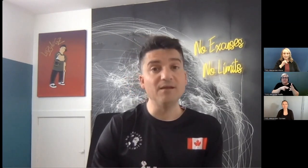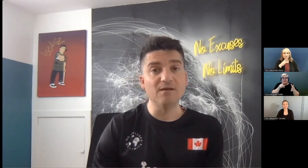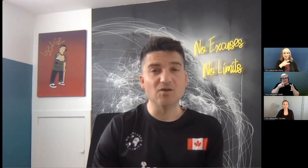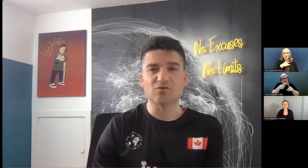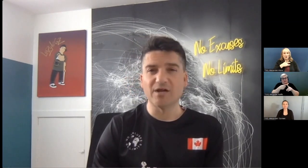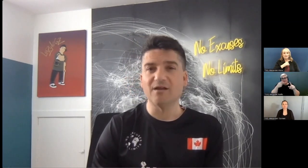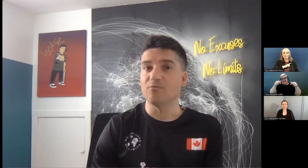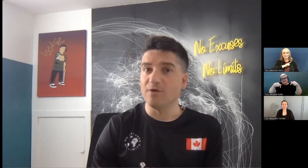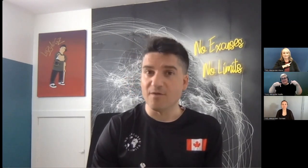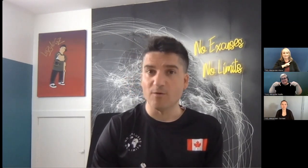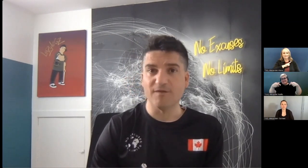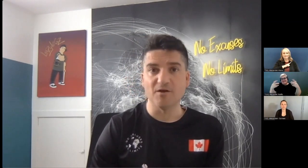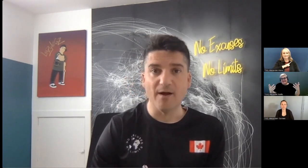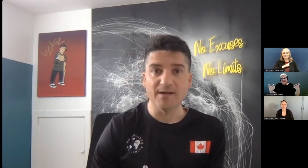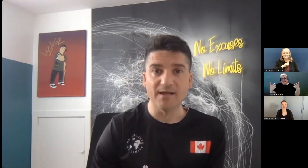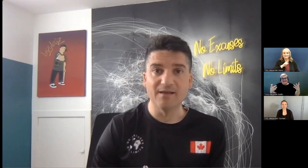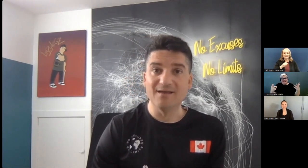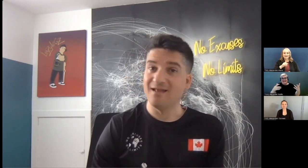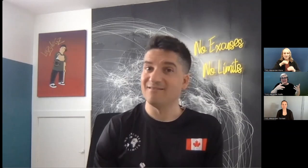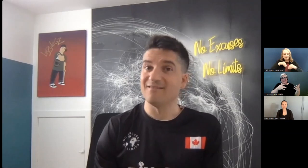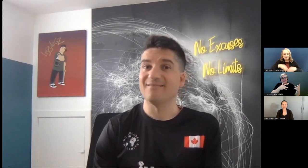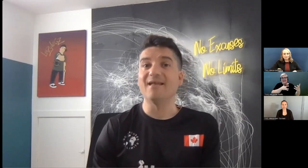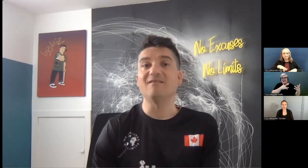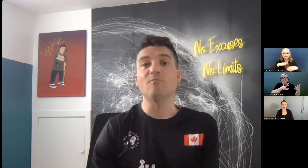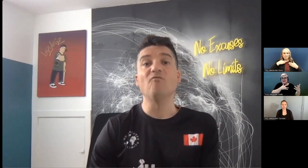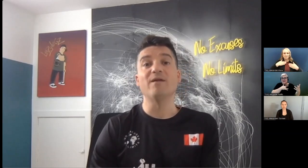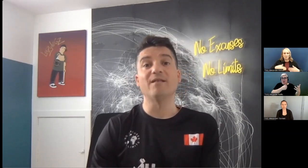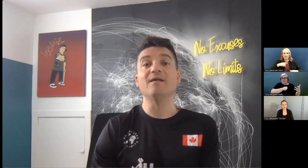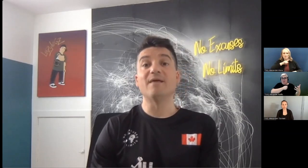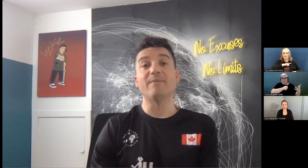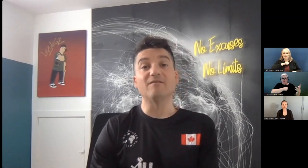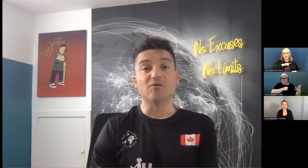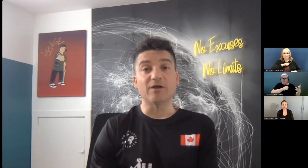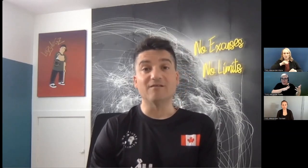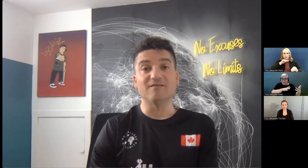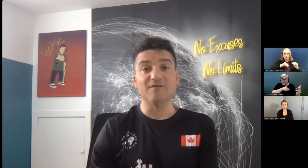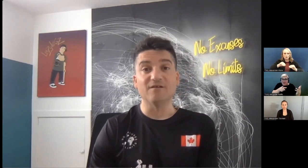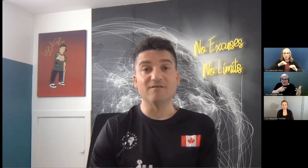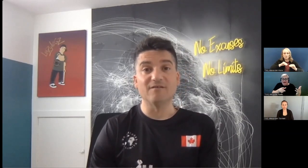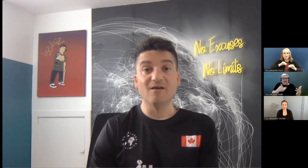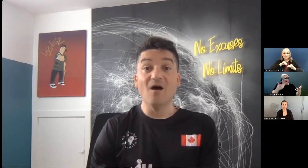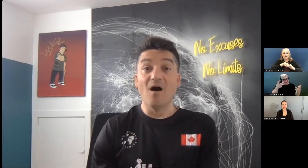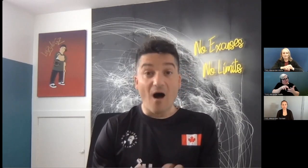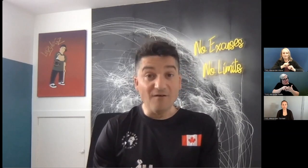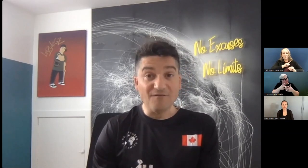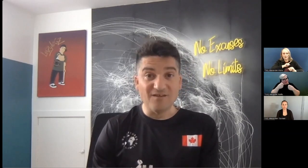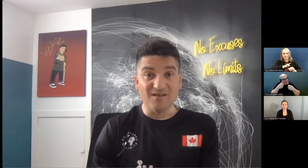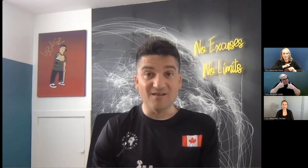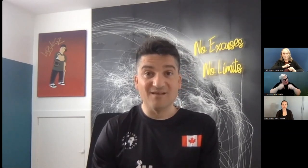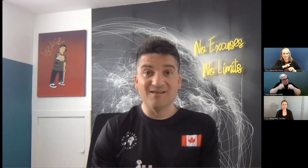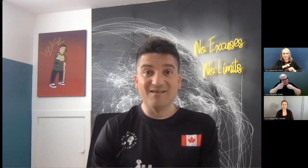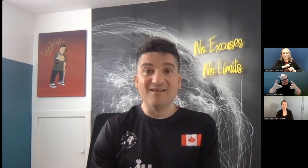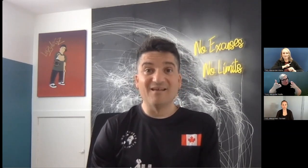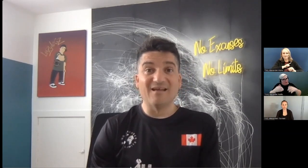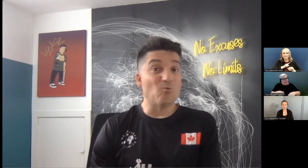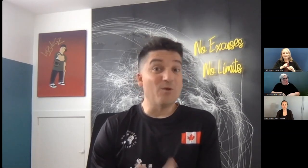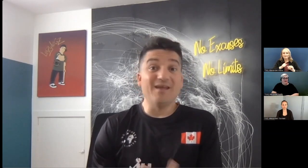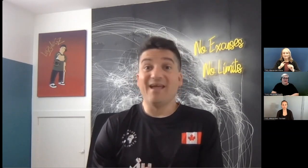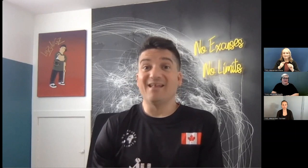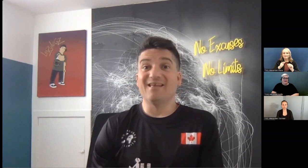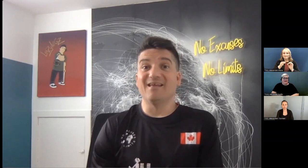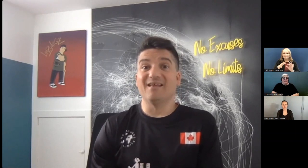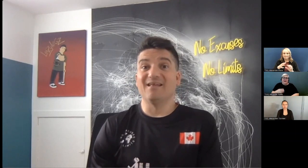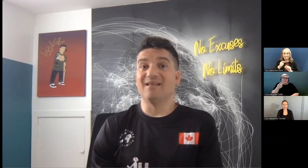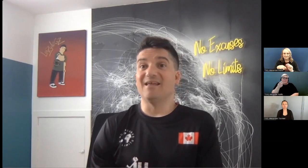is beating, you're creating a rhythm within your body, and it's the slightest movement that makes the greatest difference. Often